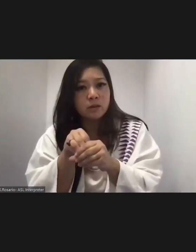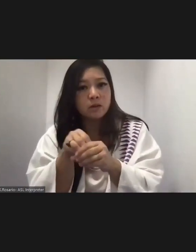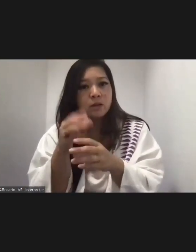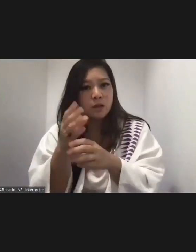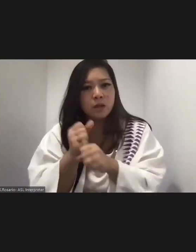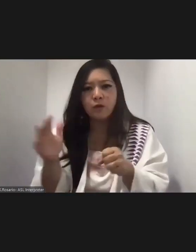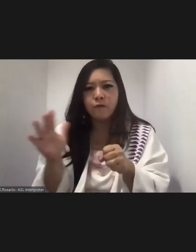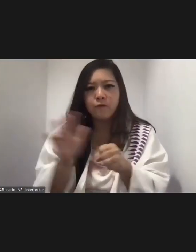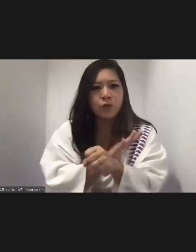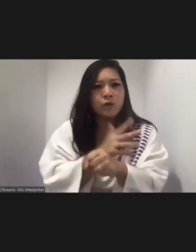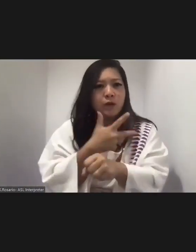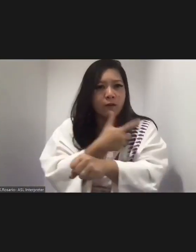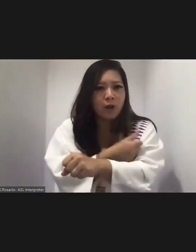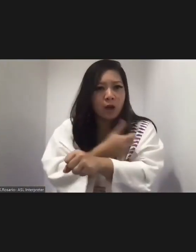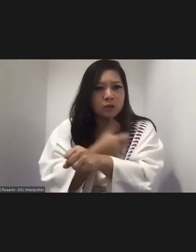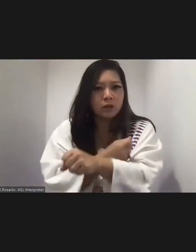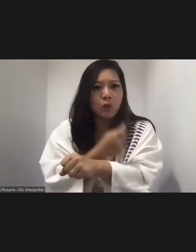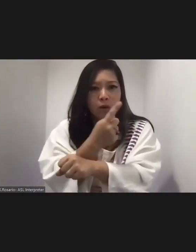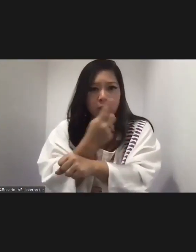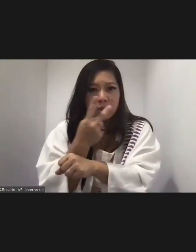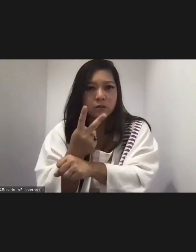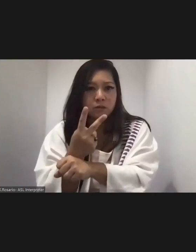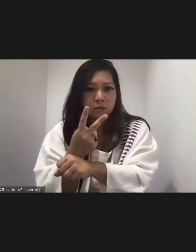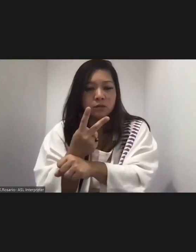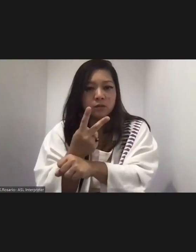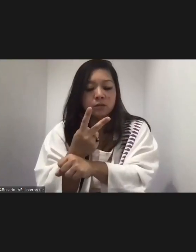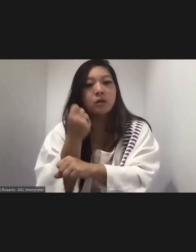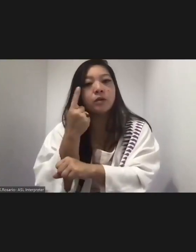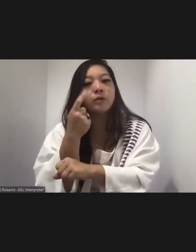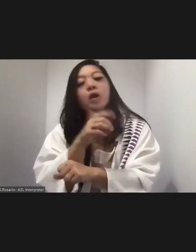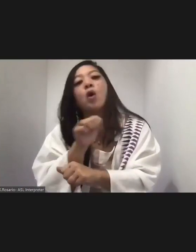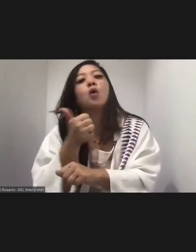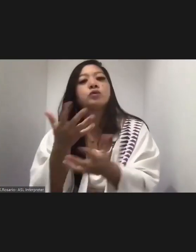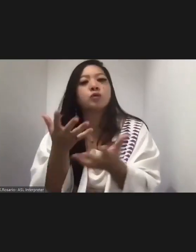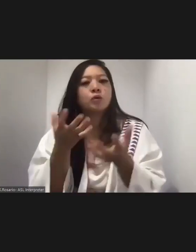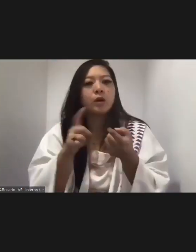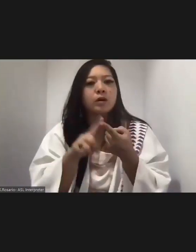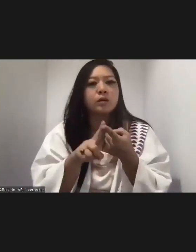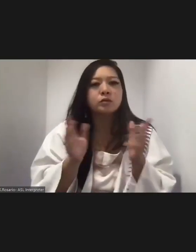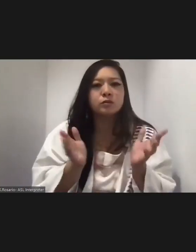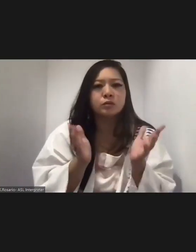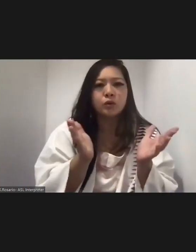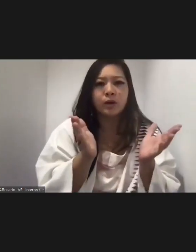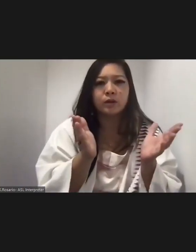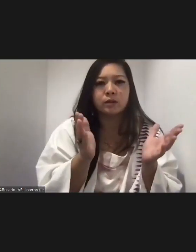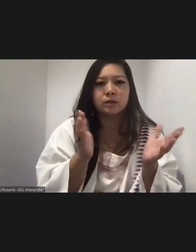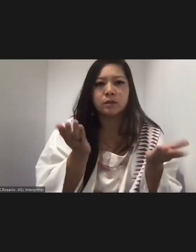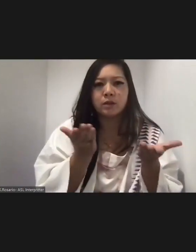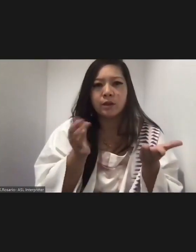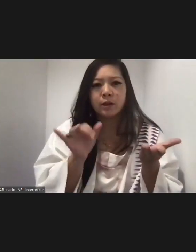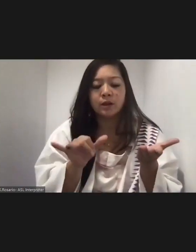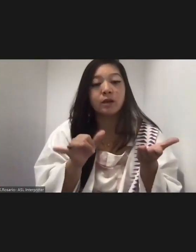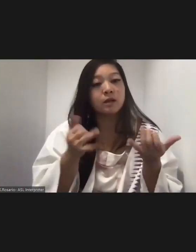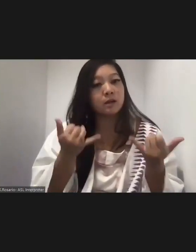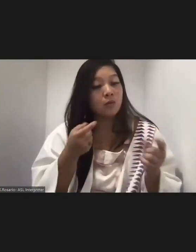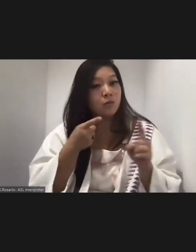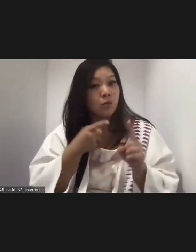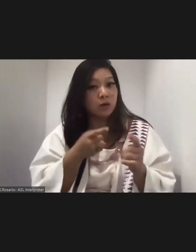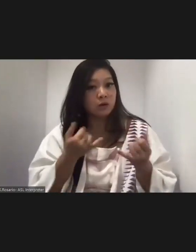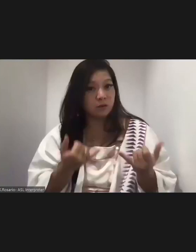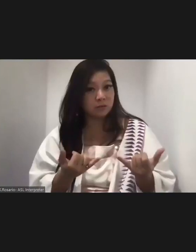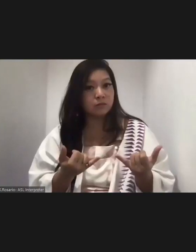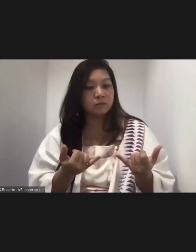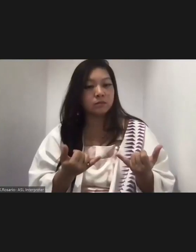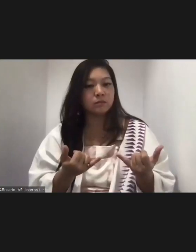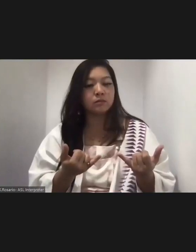fully vaccinated. I also want to emphasize here at this point